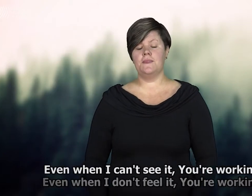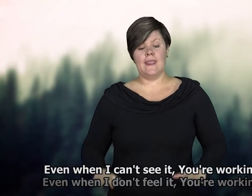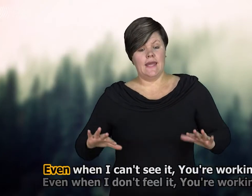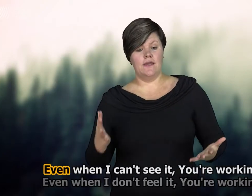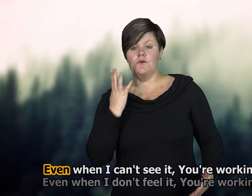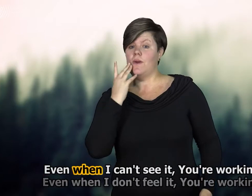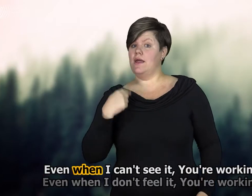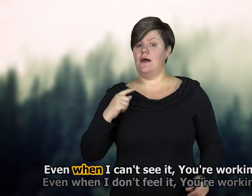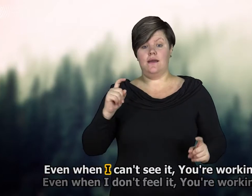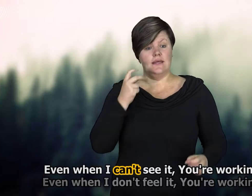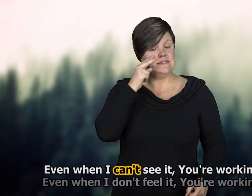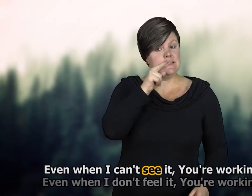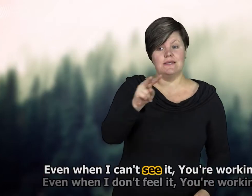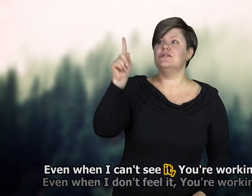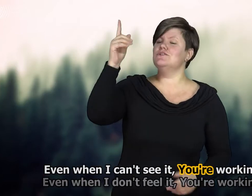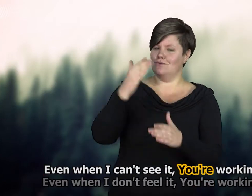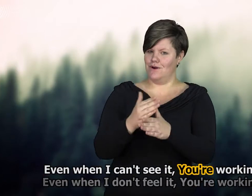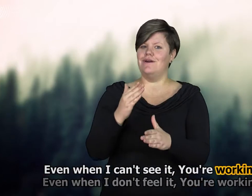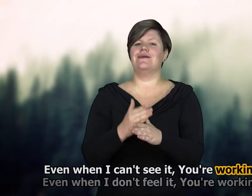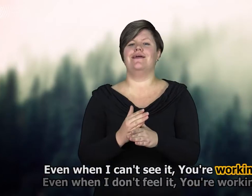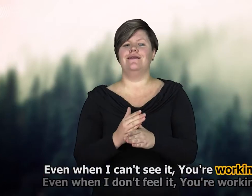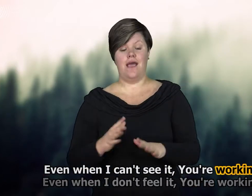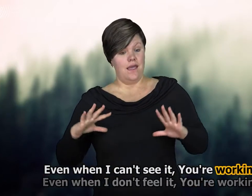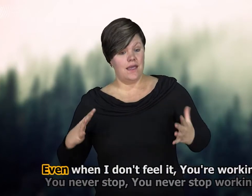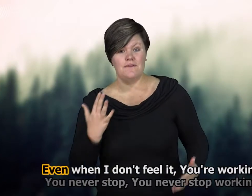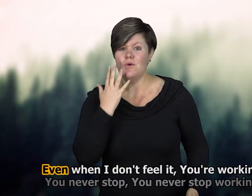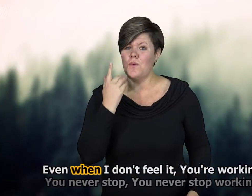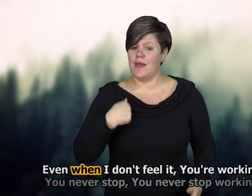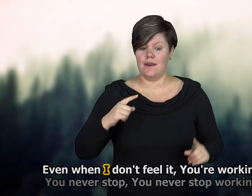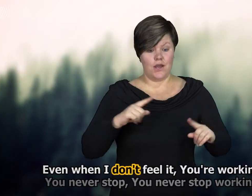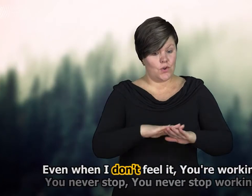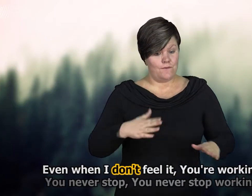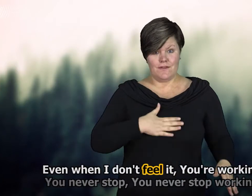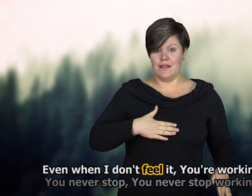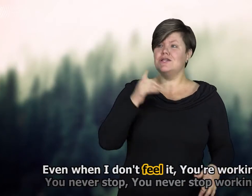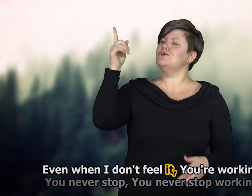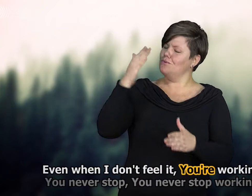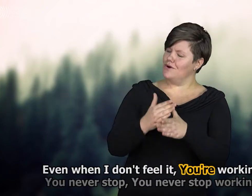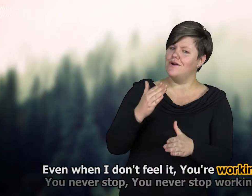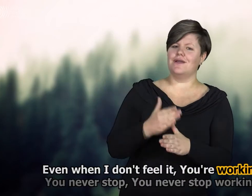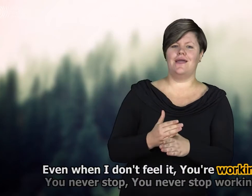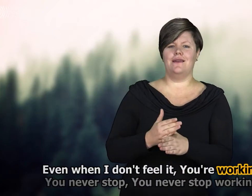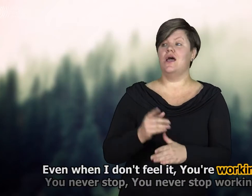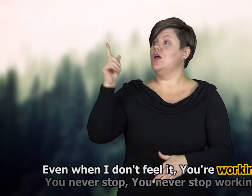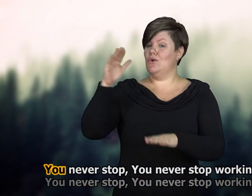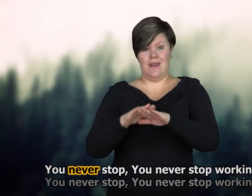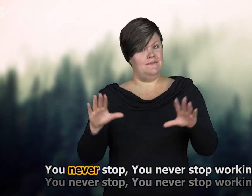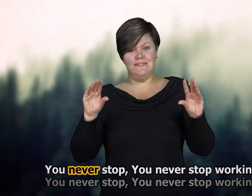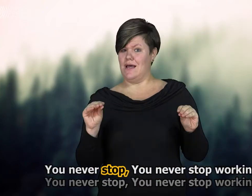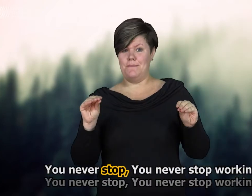Even when I can't see it, you're workin' Even when I don't feel it, you're workin' You never stop,